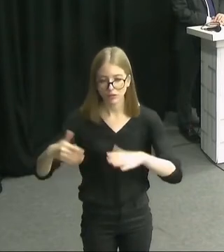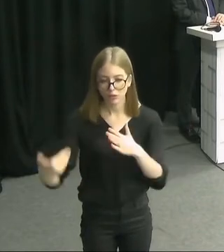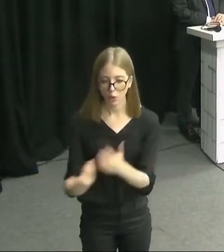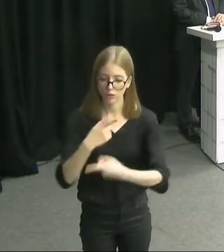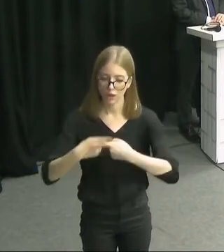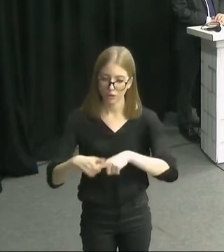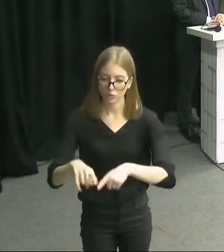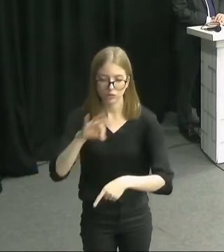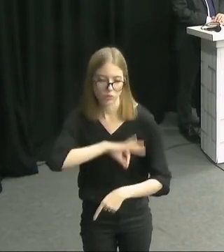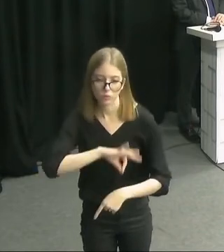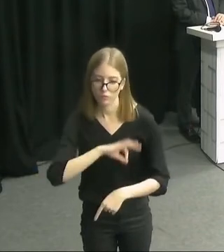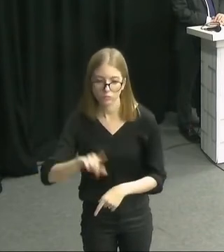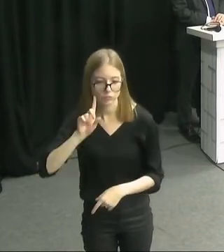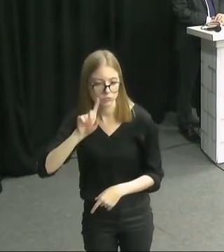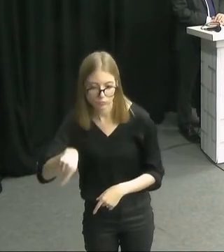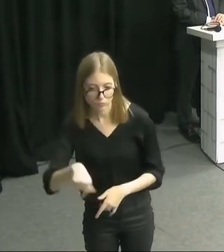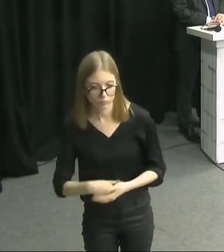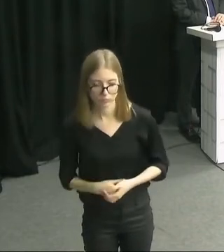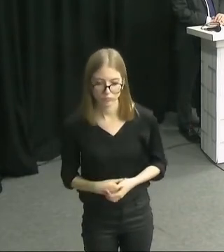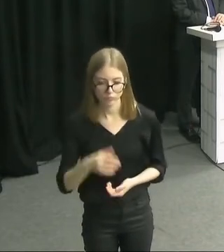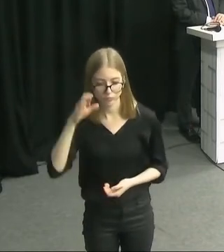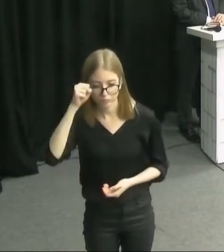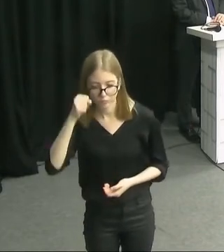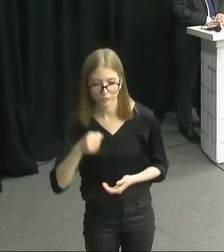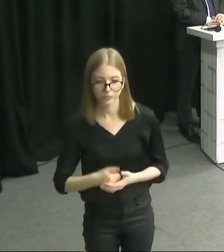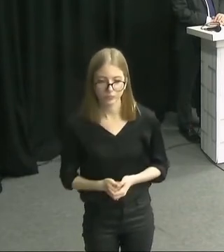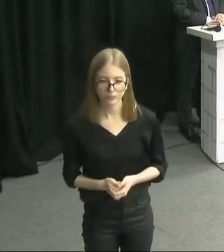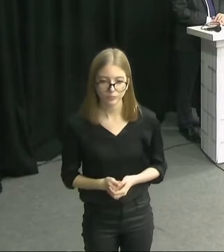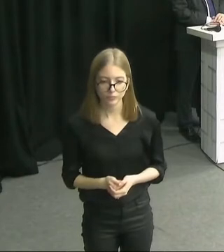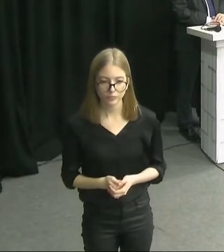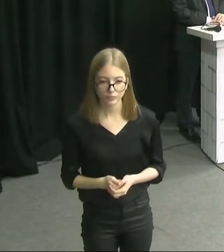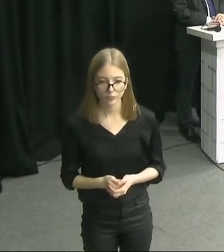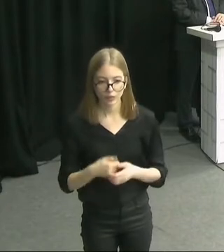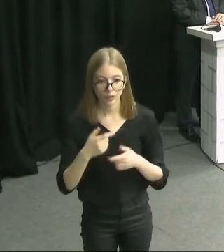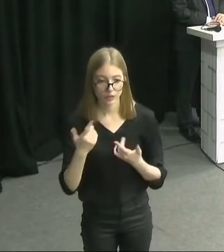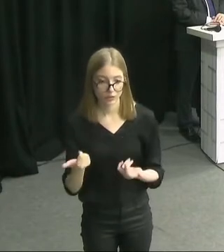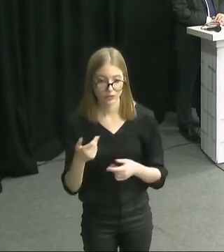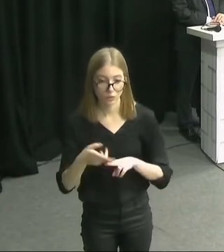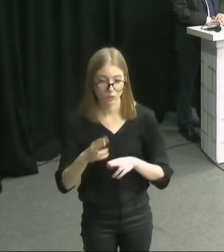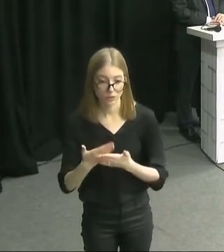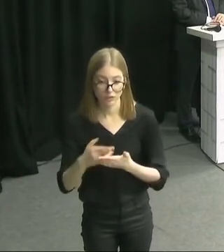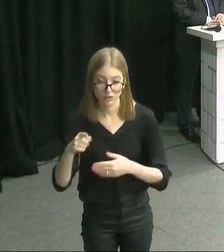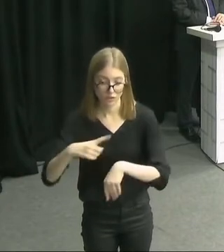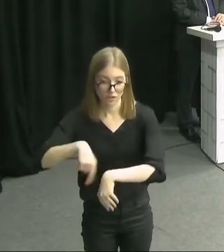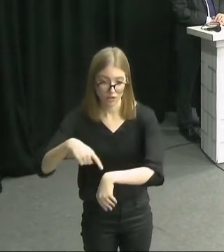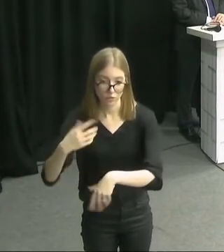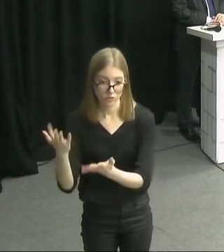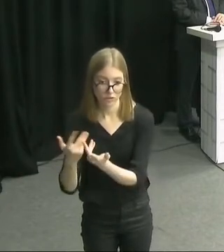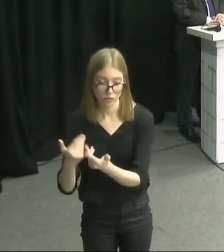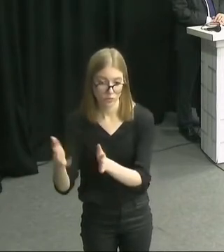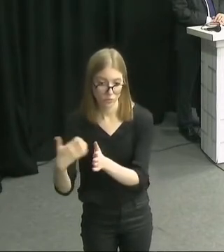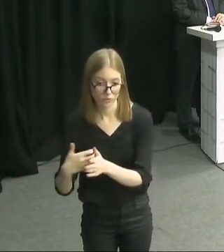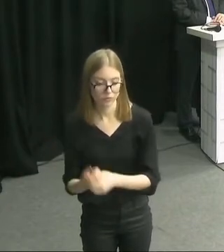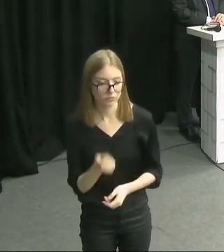best method. We should allow the lecturers to open up more capabilities of and more venues of communicating